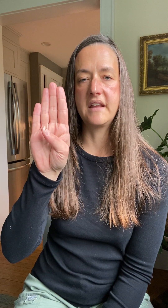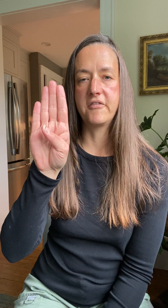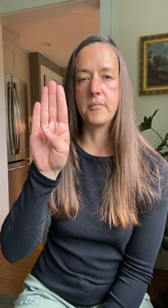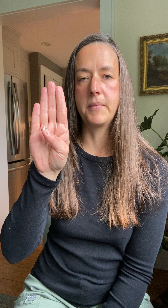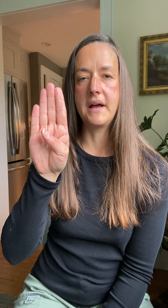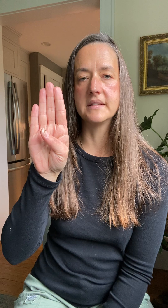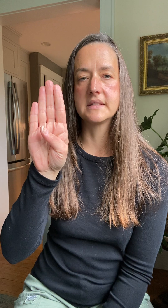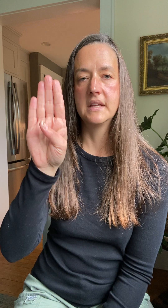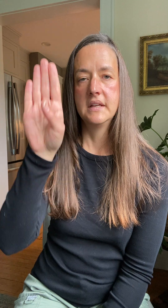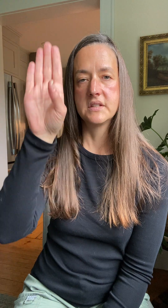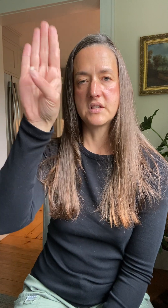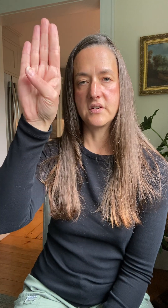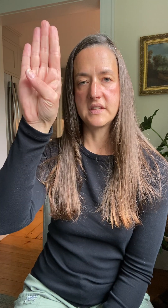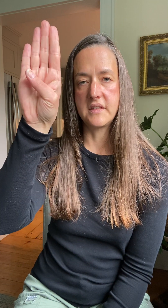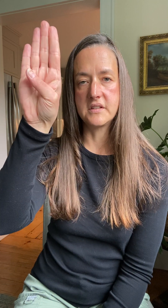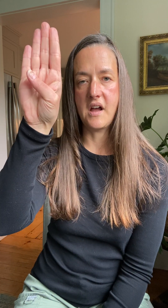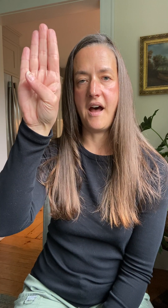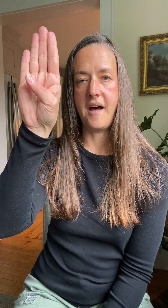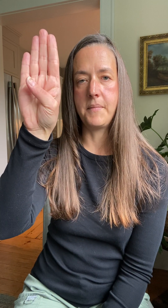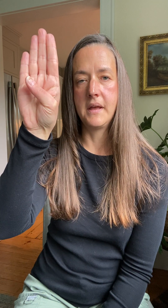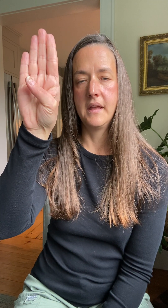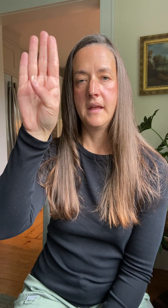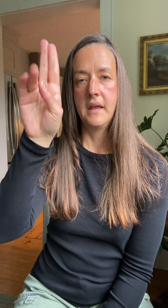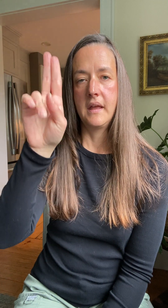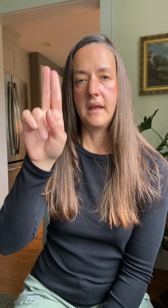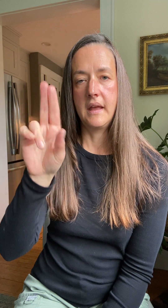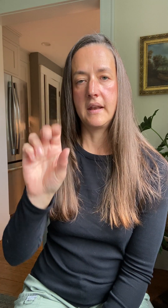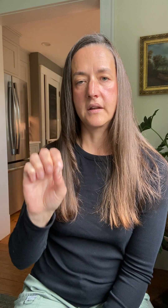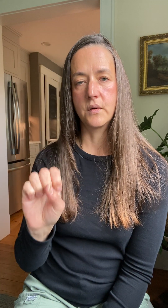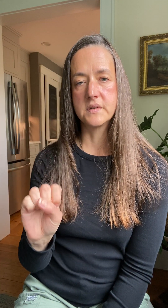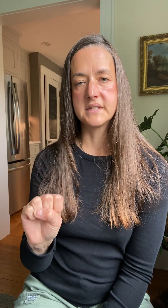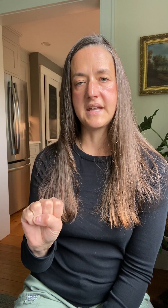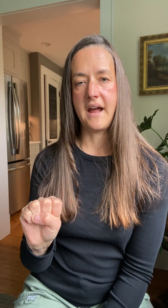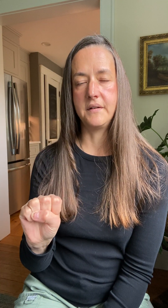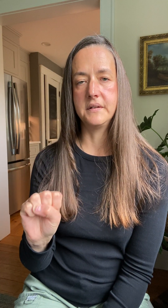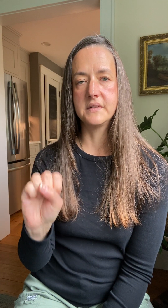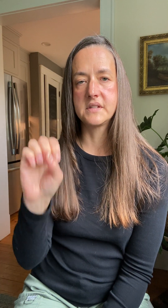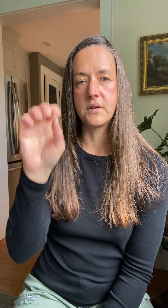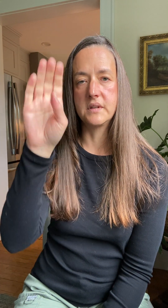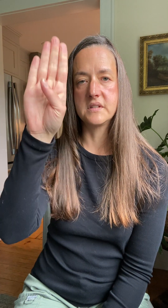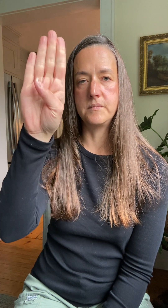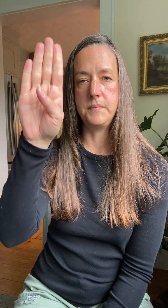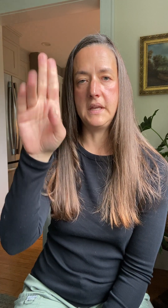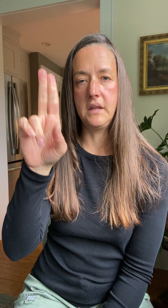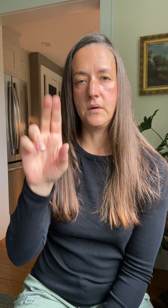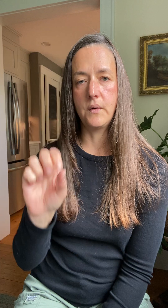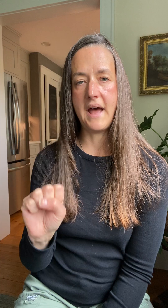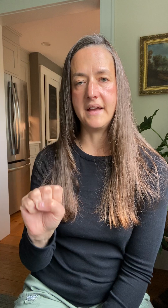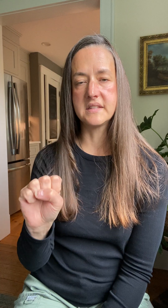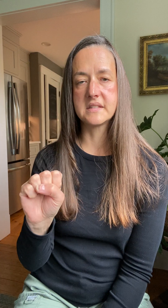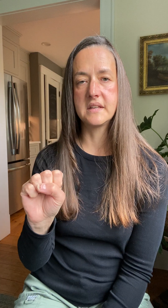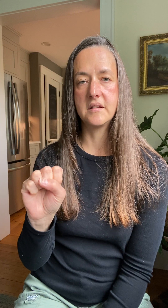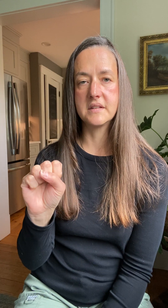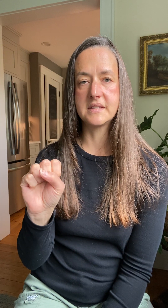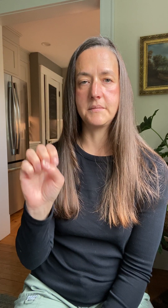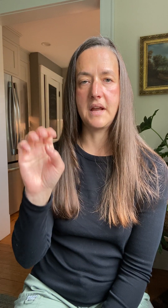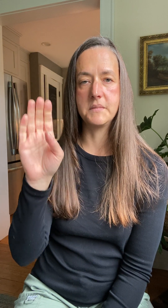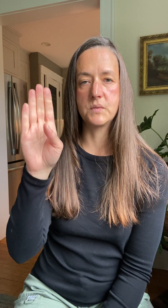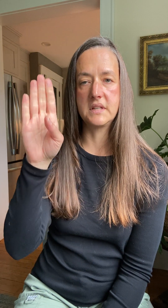for bus starts at the top and goes down. So it's B-U-S. Sometimes when it